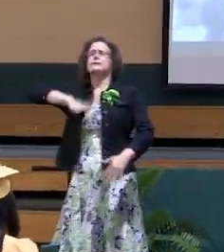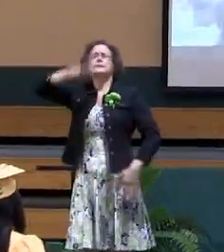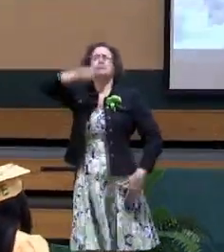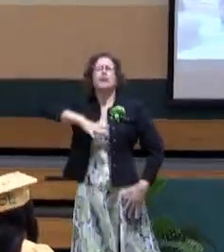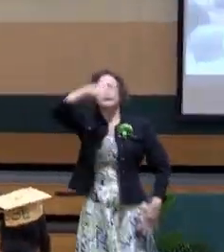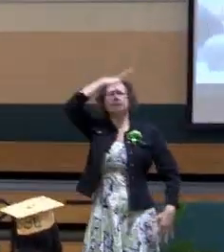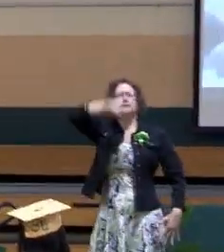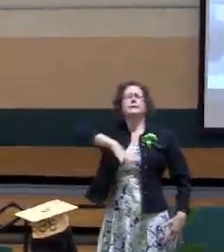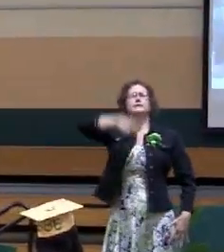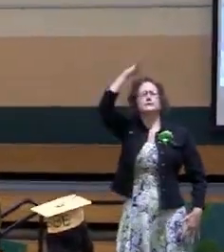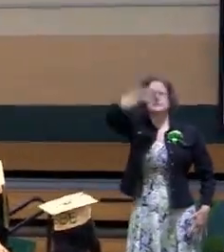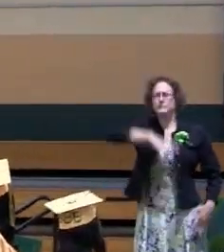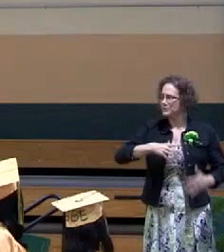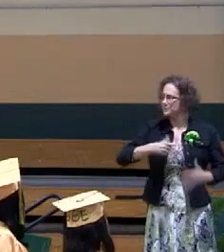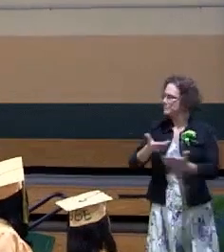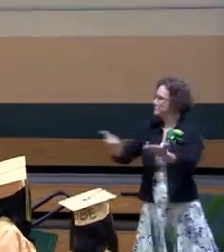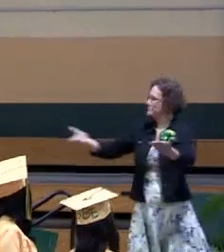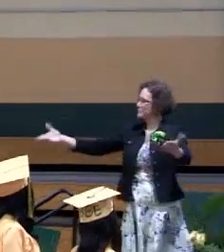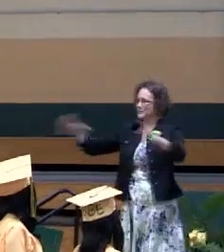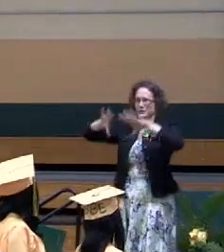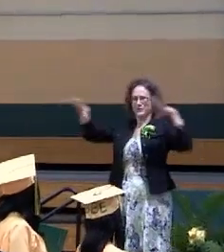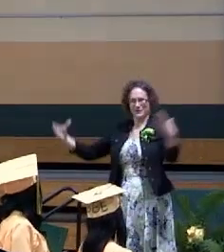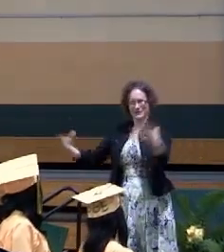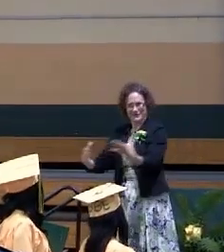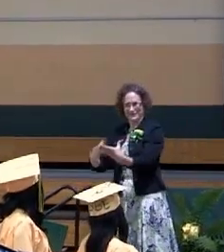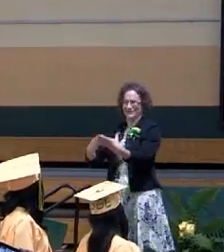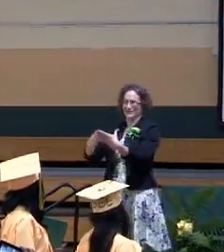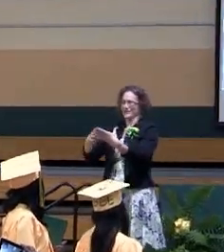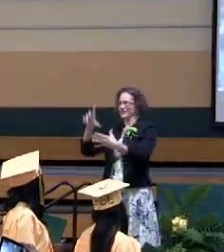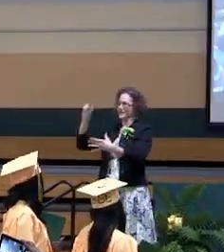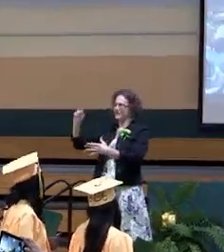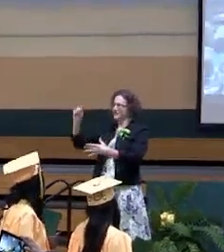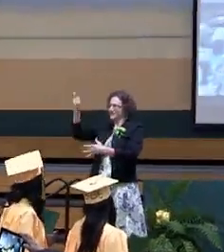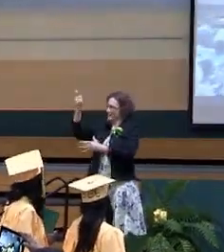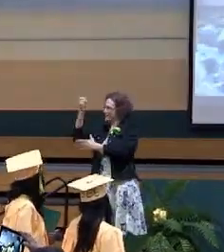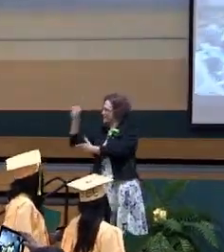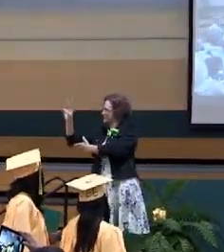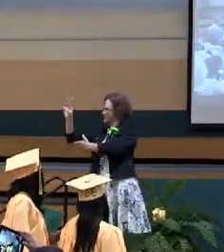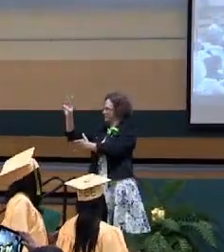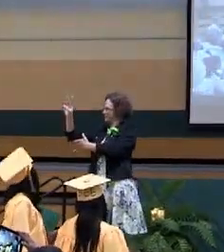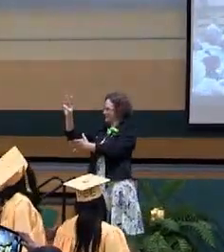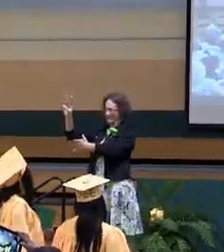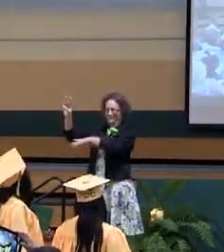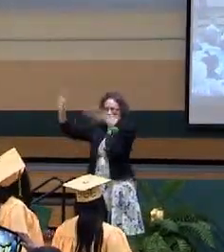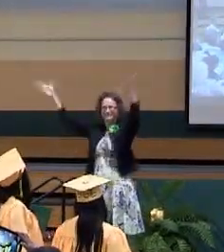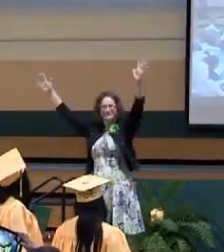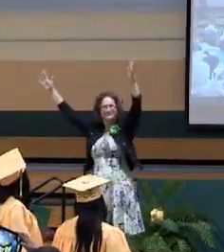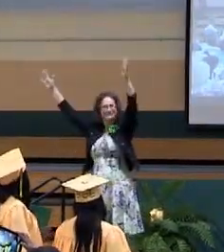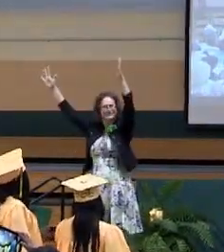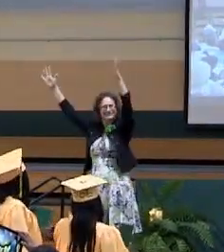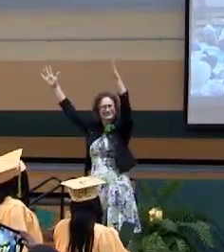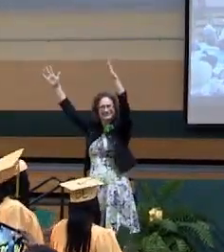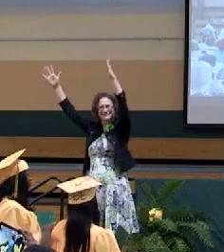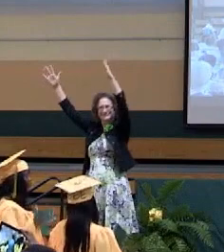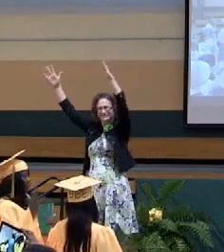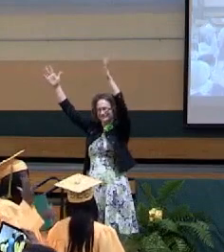Please, oh, I'm sorry, ladies and gentlemen, here are your graduating class of 2016. Let's hear it for them.